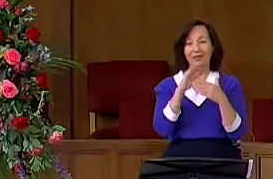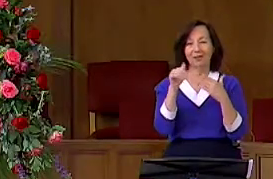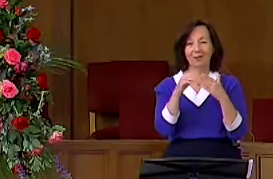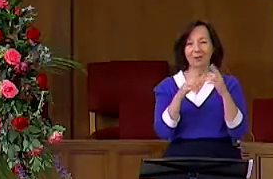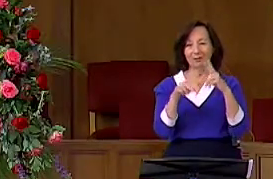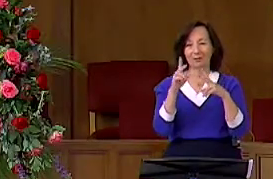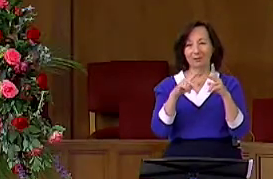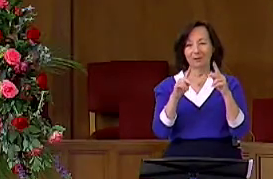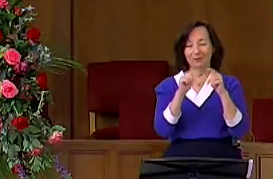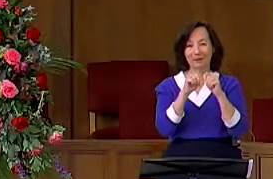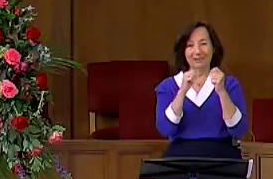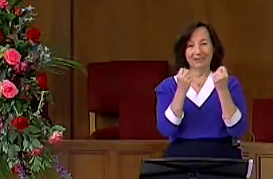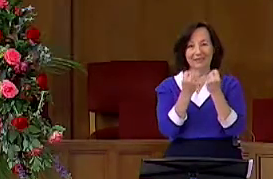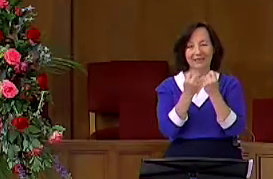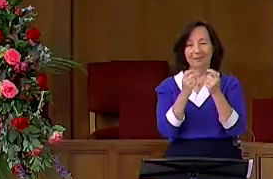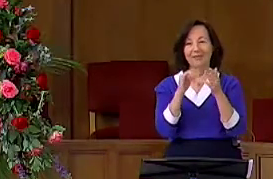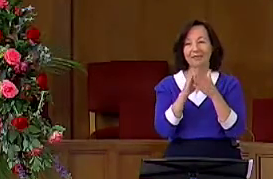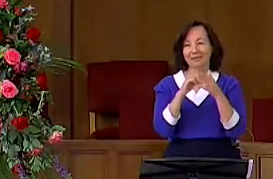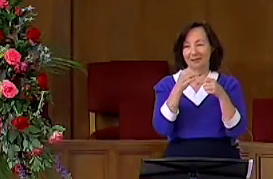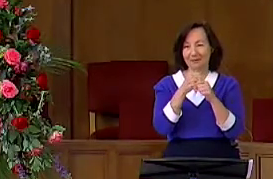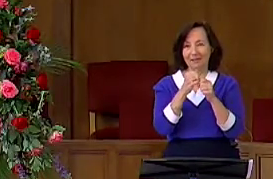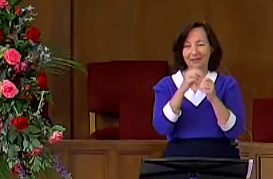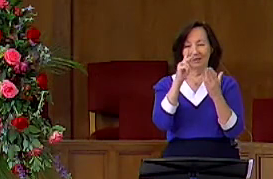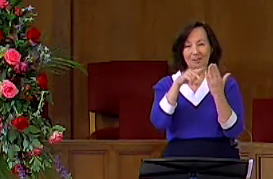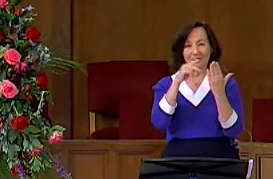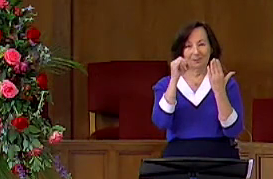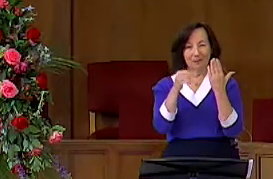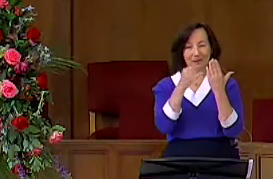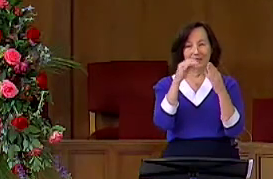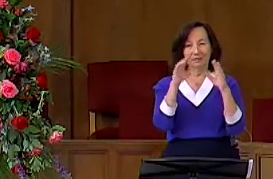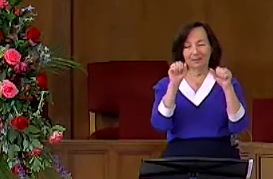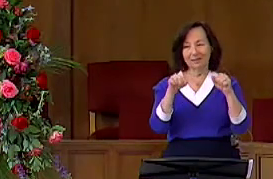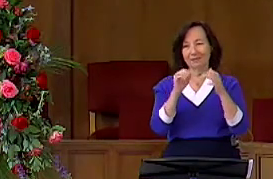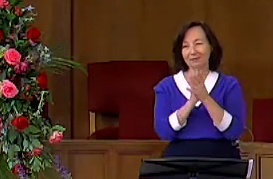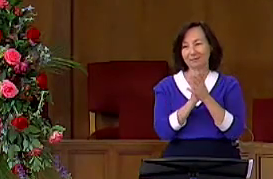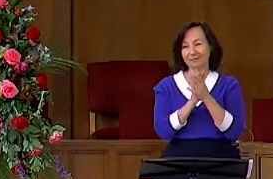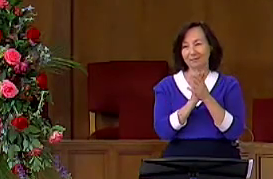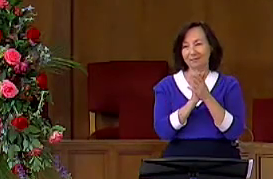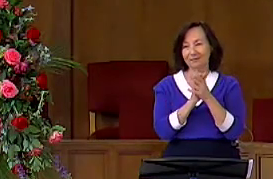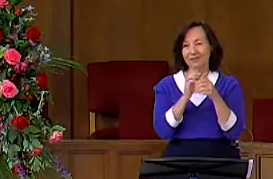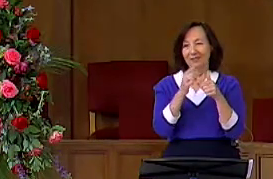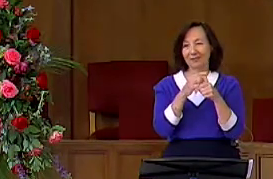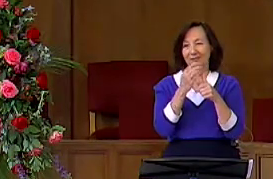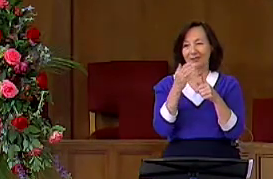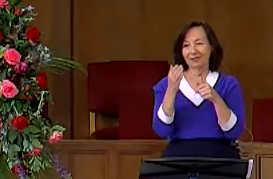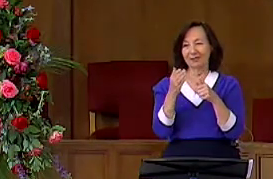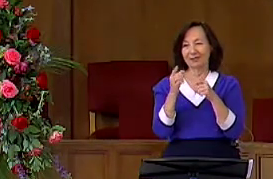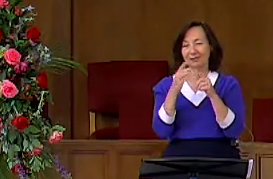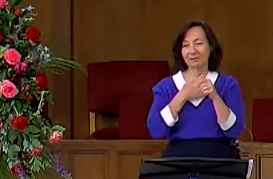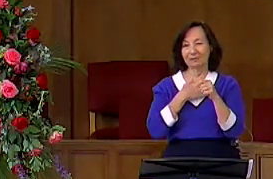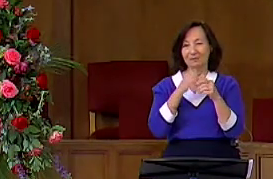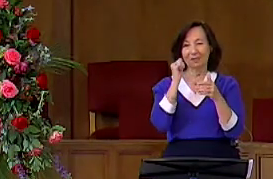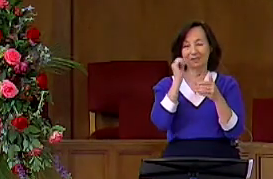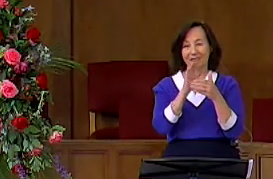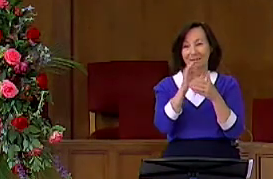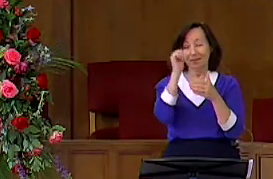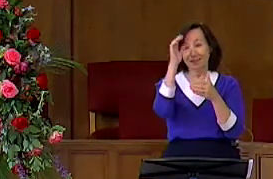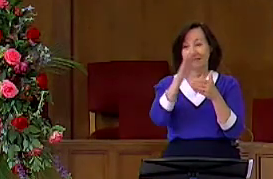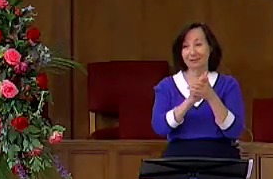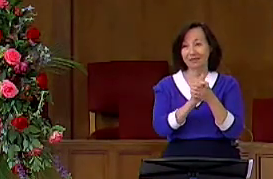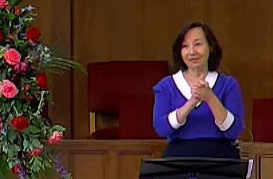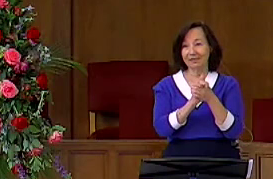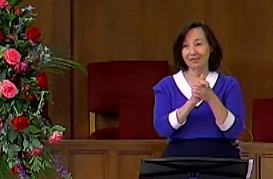the teams that have made all these projects in the library possible. I guess my first thanks should go to my husband, because without this, I could not have